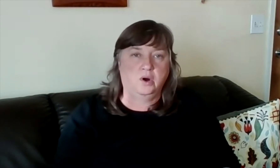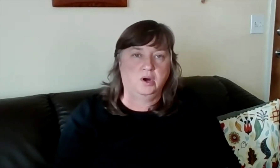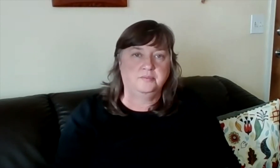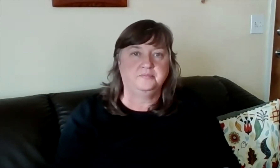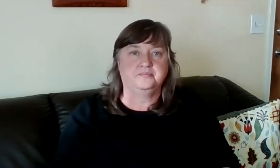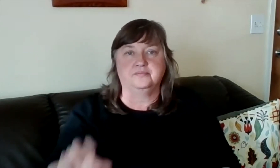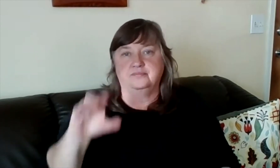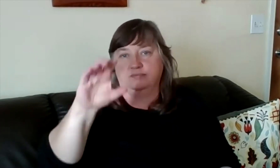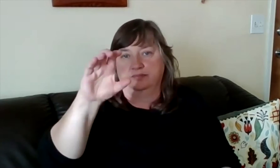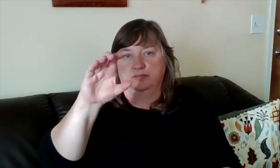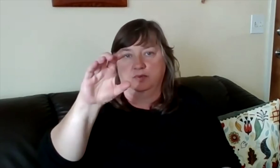or